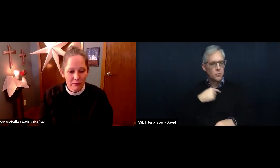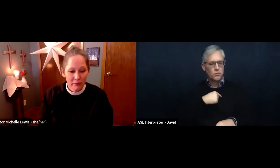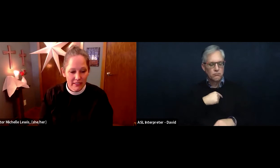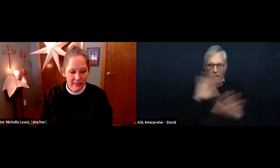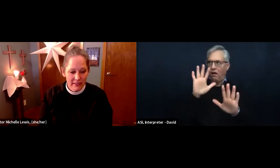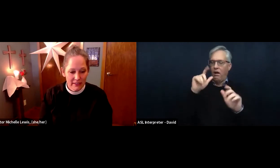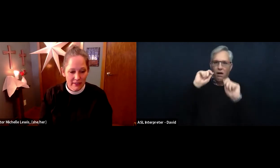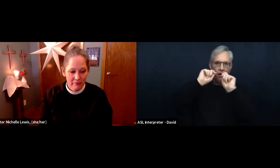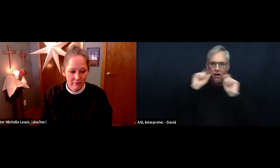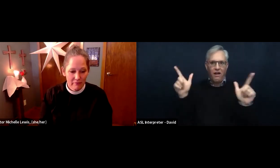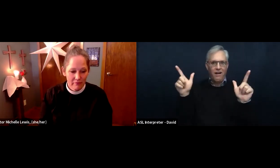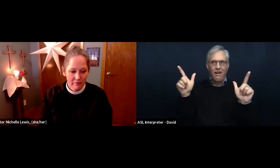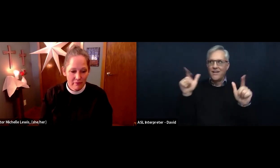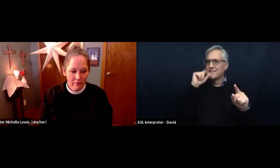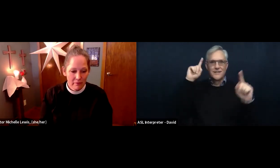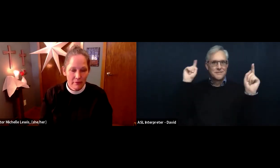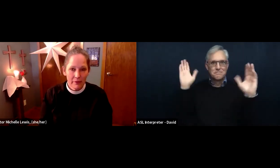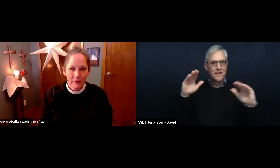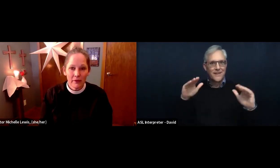surprising places.